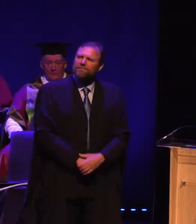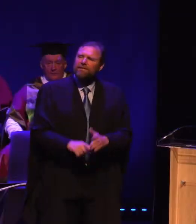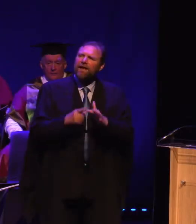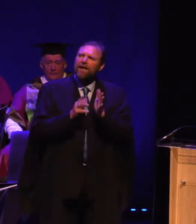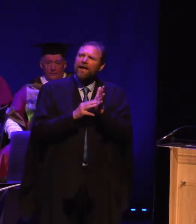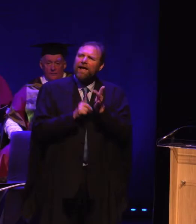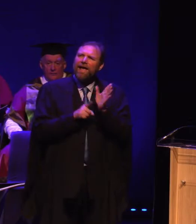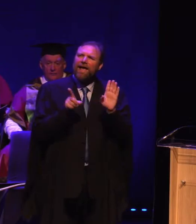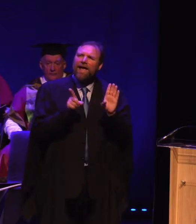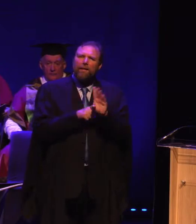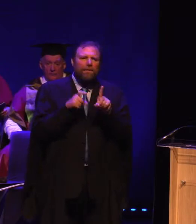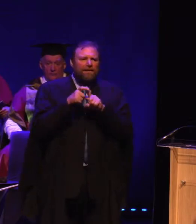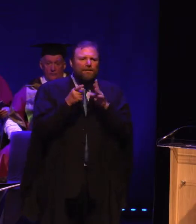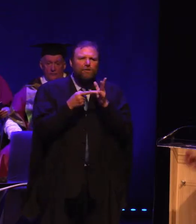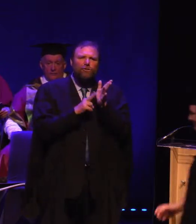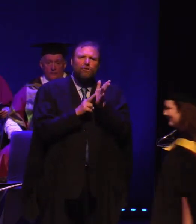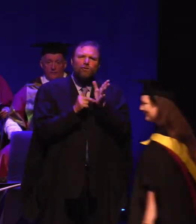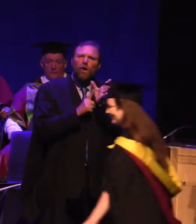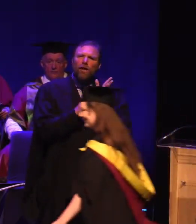Emily Margaret Dolman.